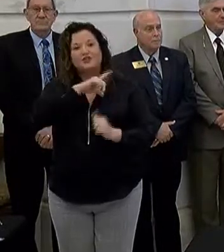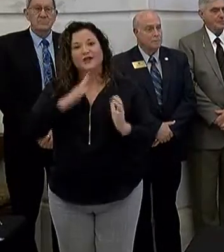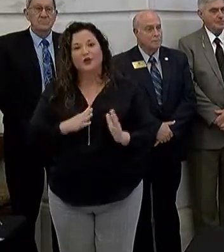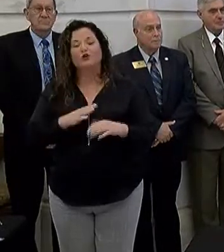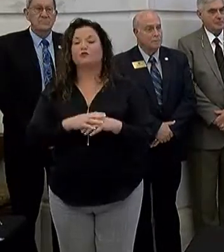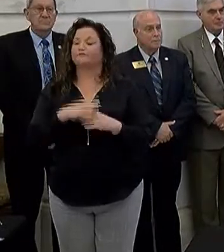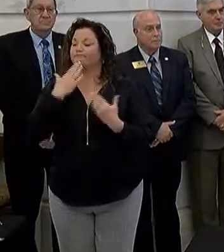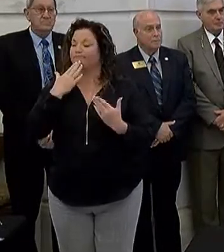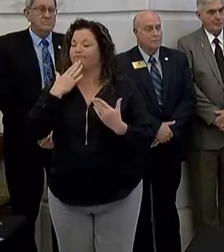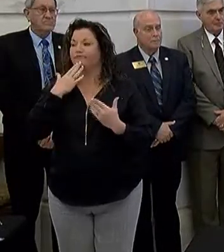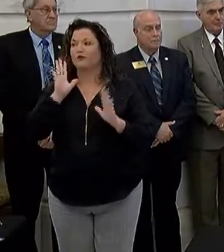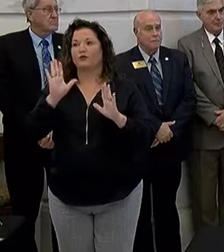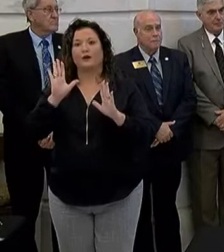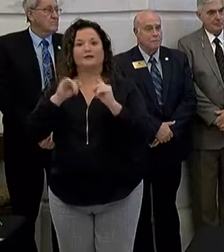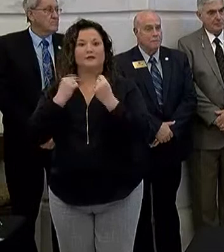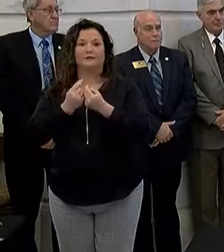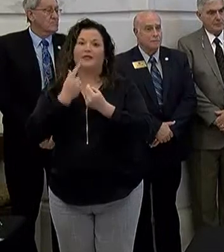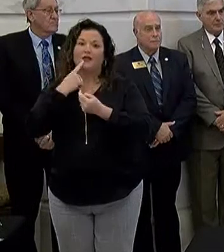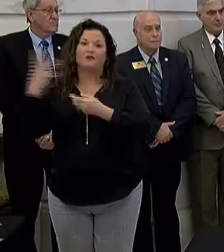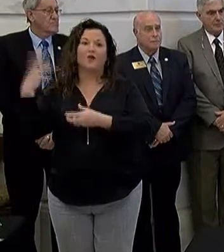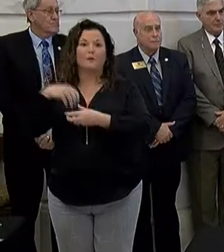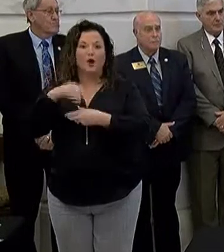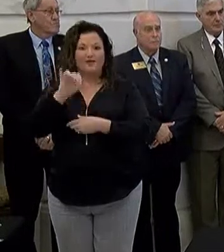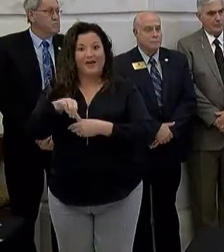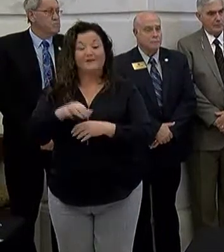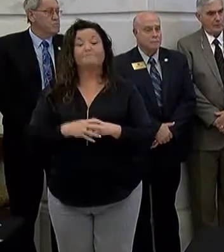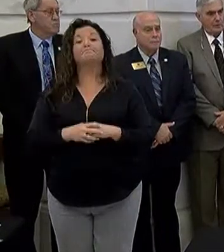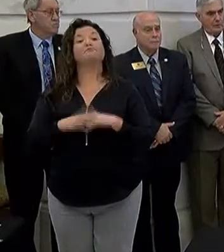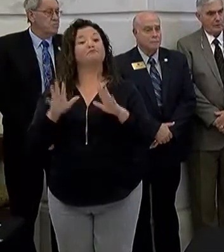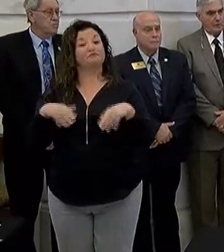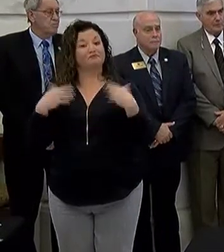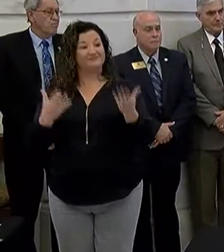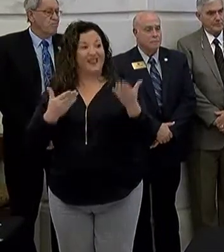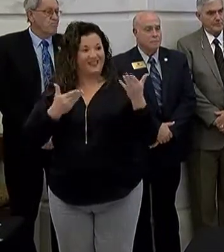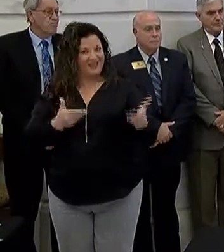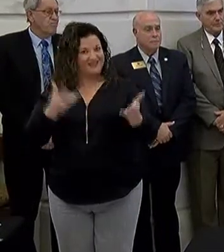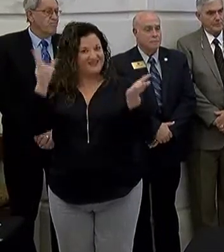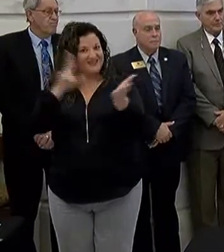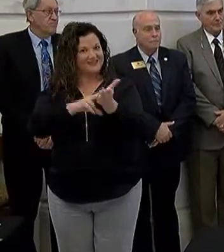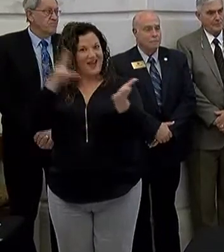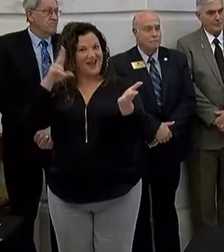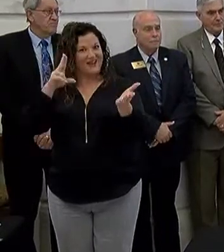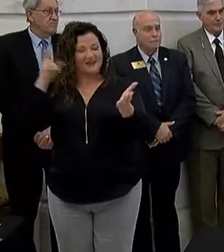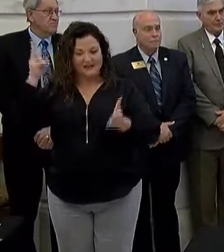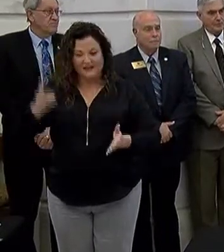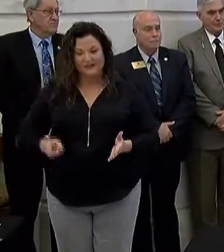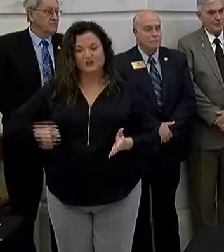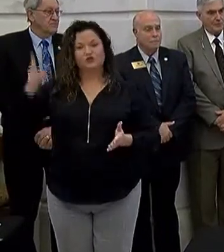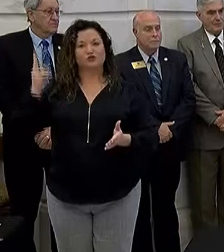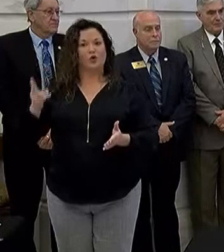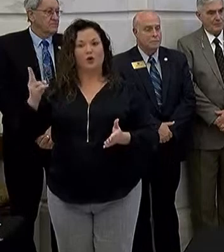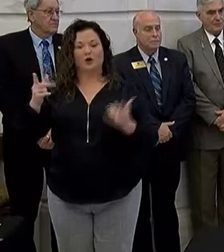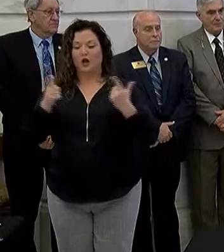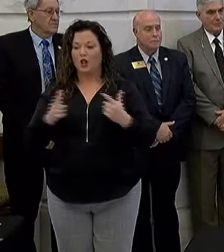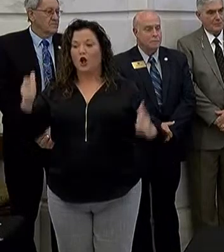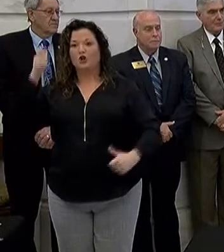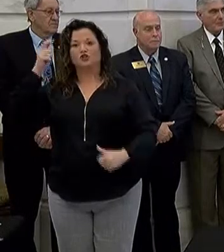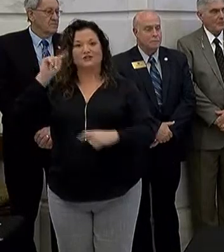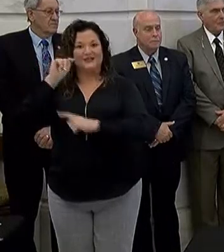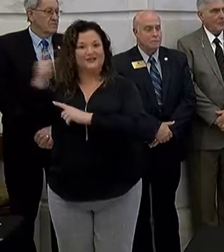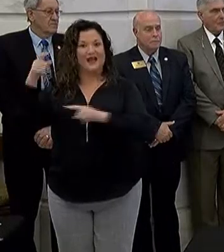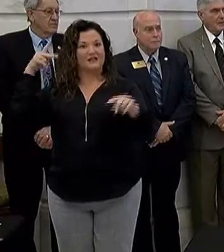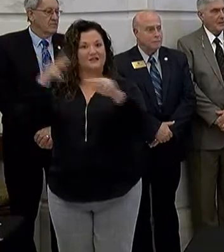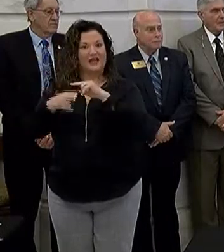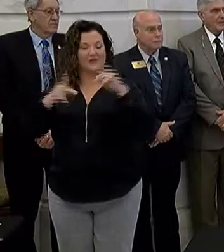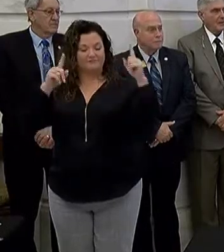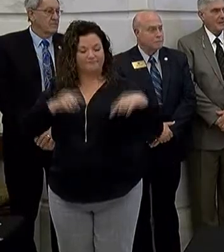great team. Thank you all for being a part of that. With that, let's sign historic, the largest tax cut